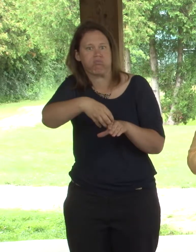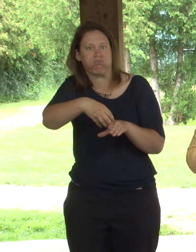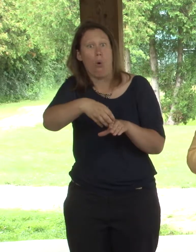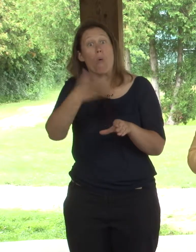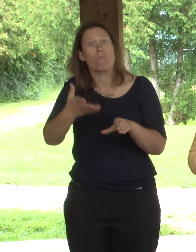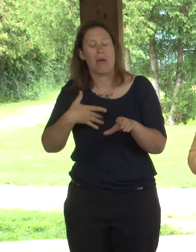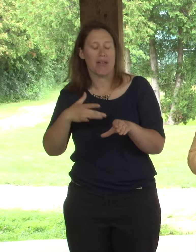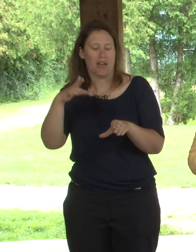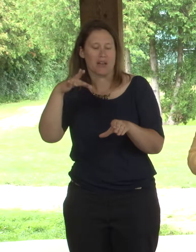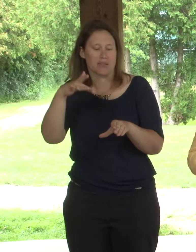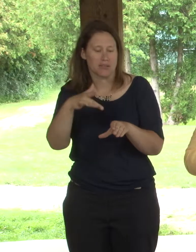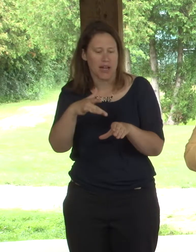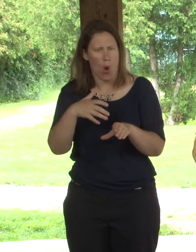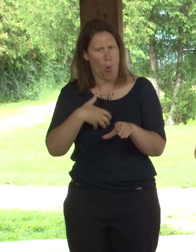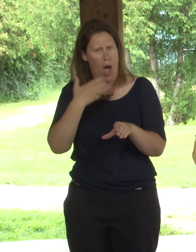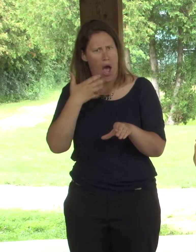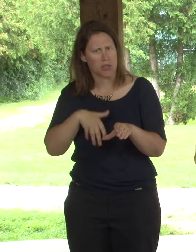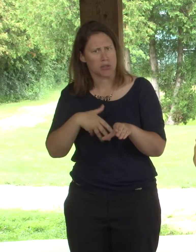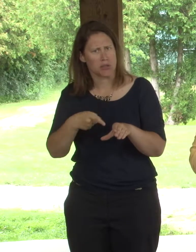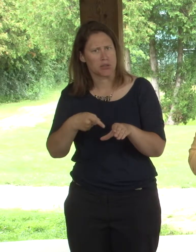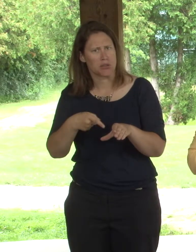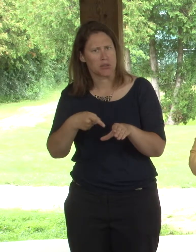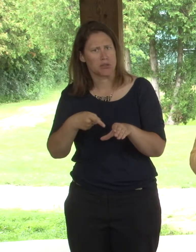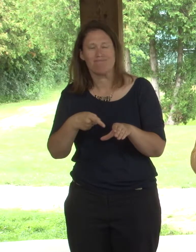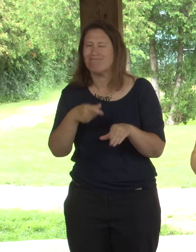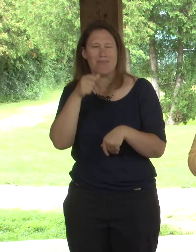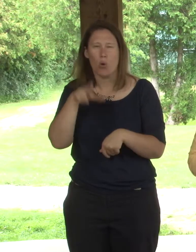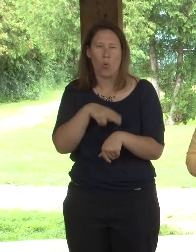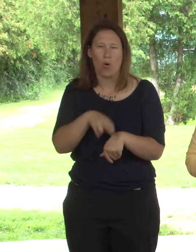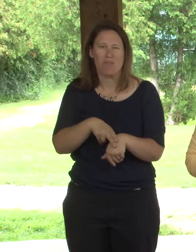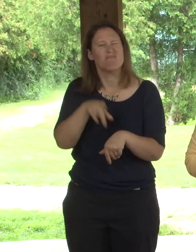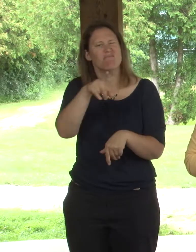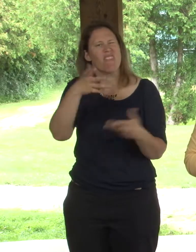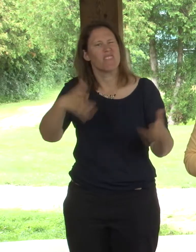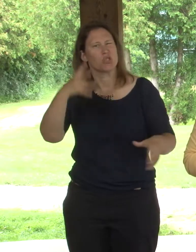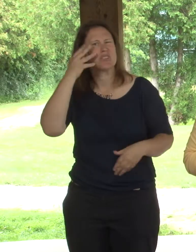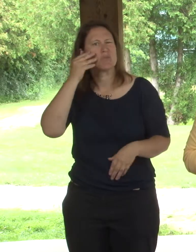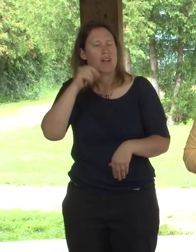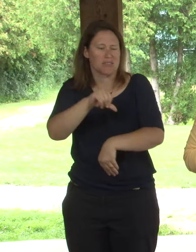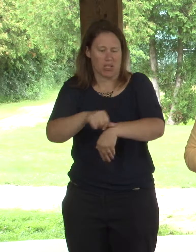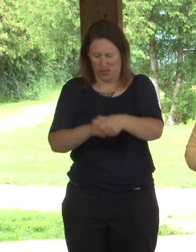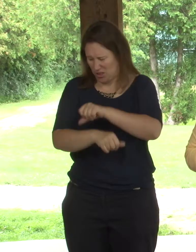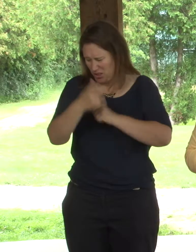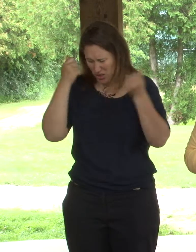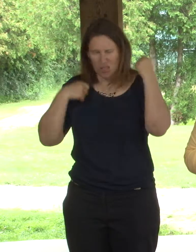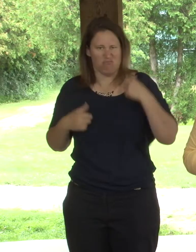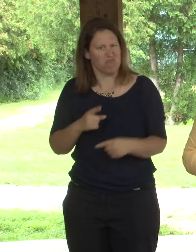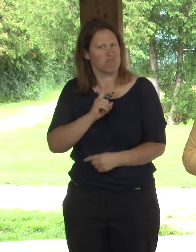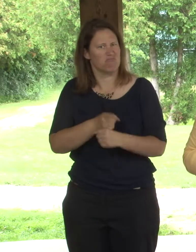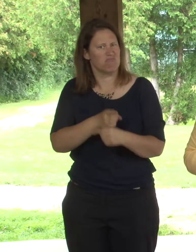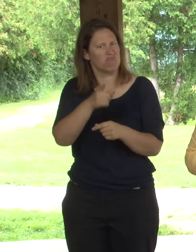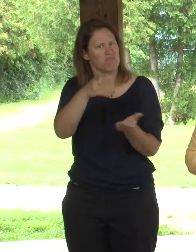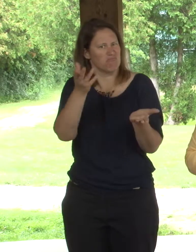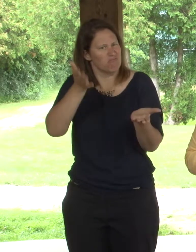notice that that's just not normal. Well, we've all cut our skin and had sores on our body. And we start to